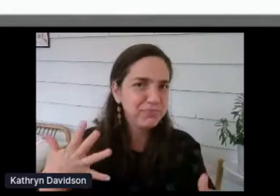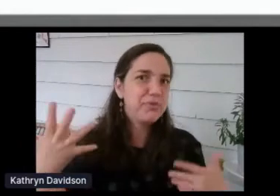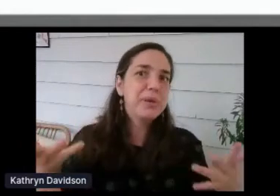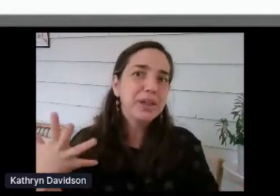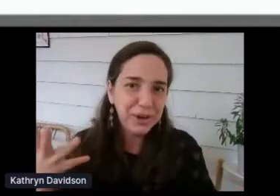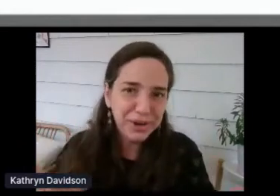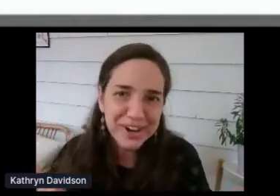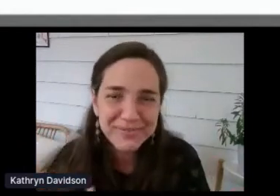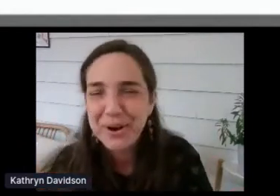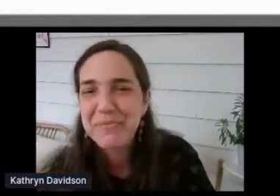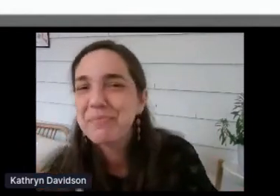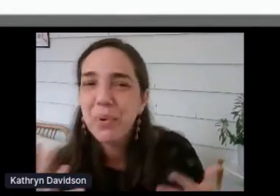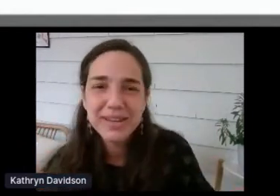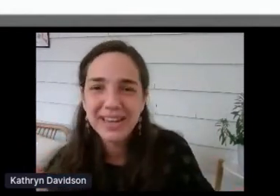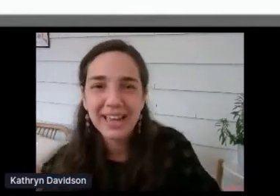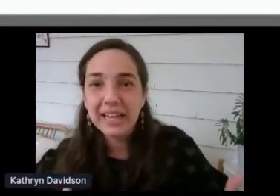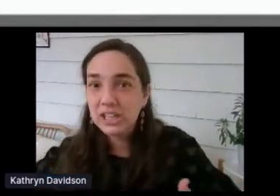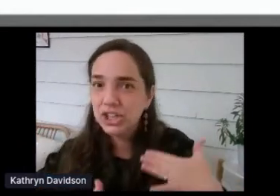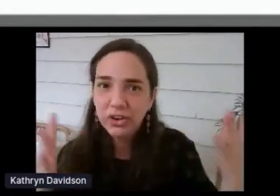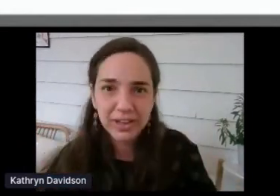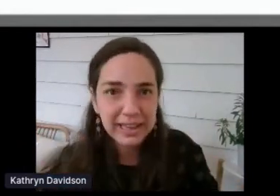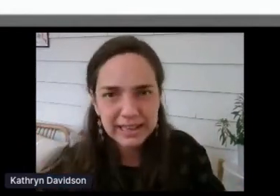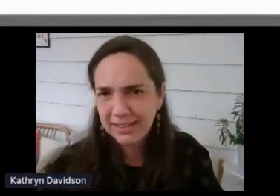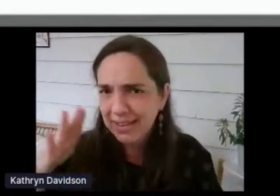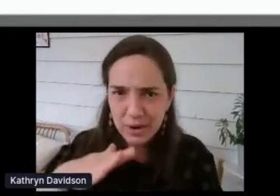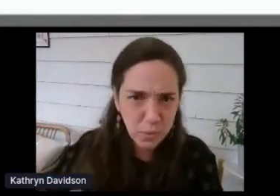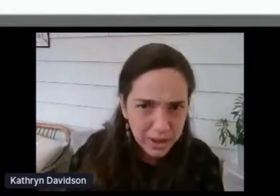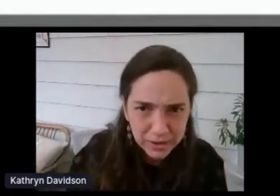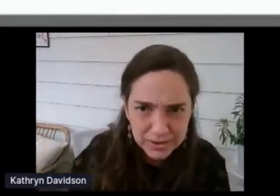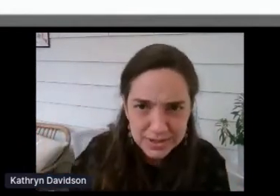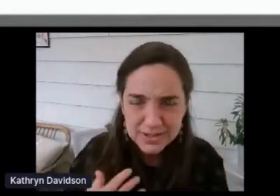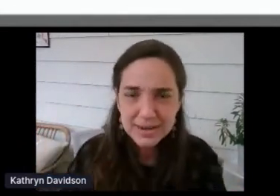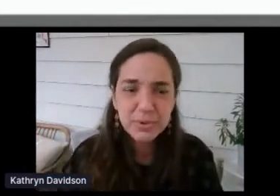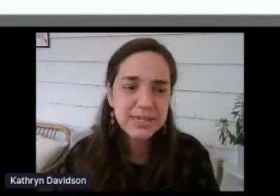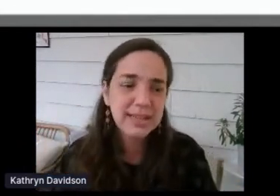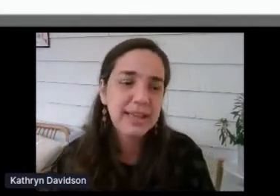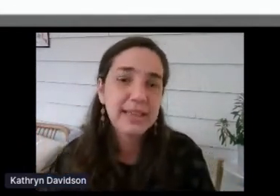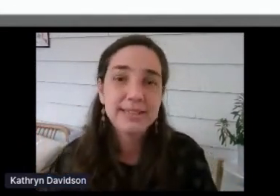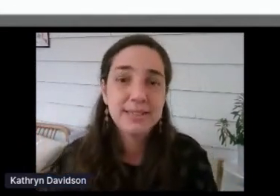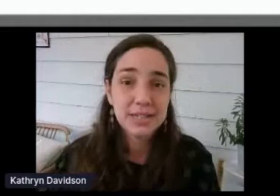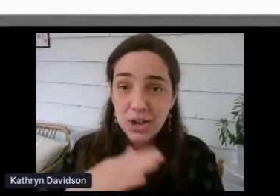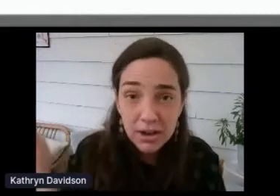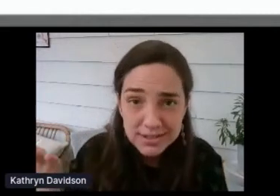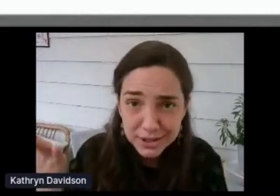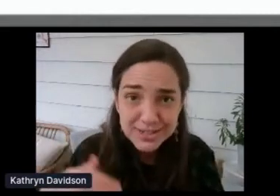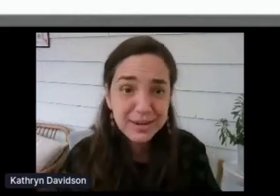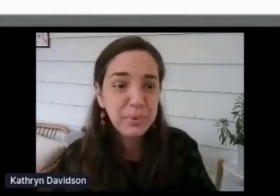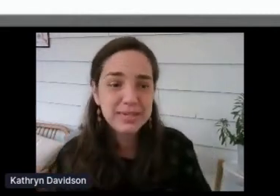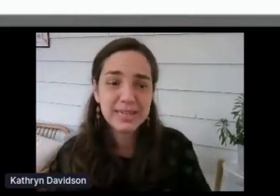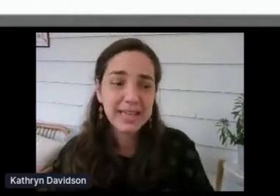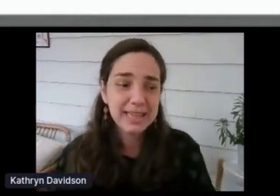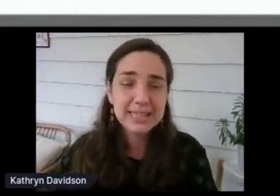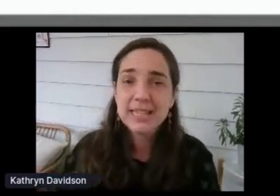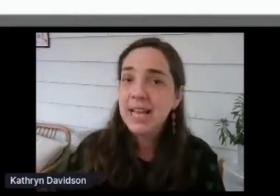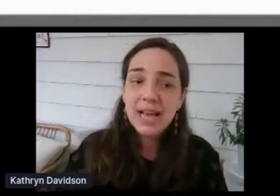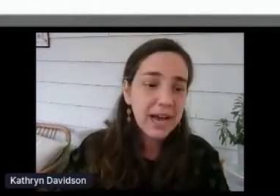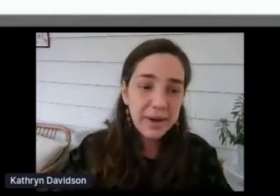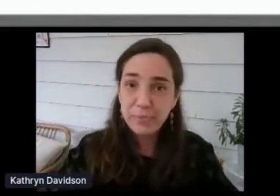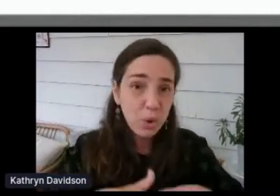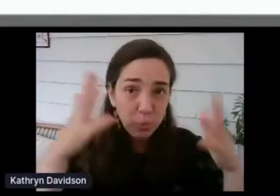very familiar from pointing generally. Like 1-year-olds understand pointing like this, dogs understand pointing like